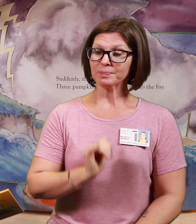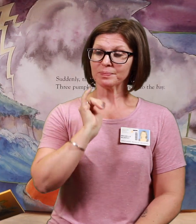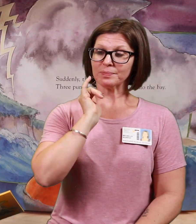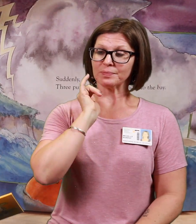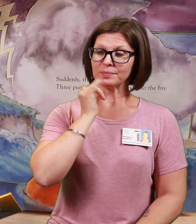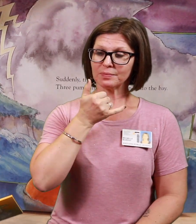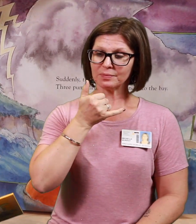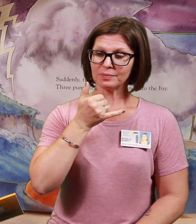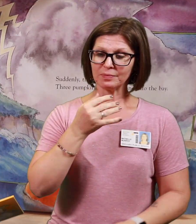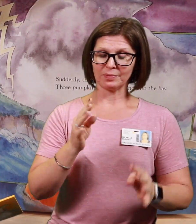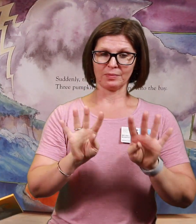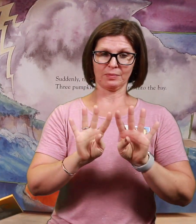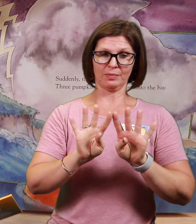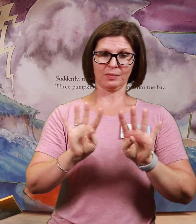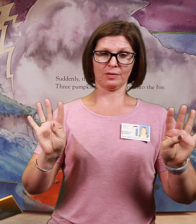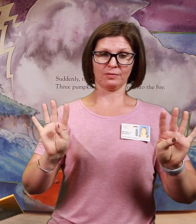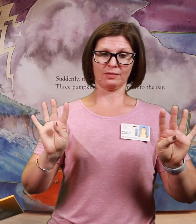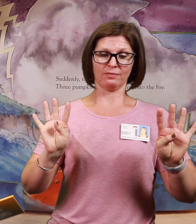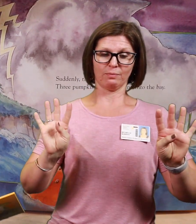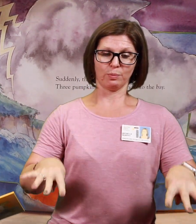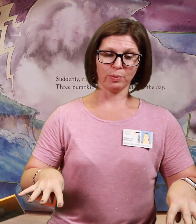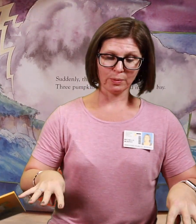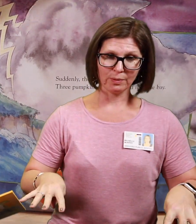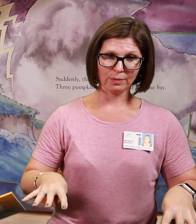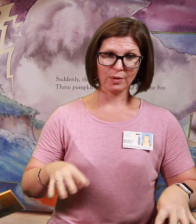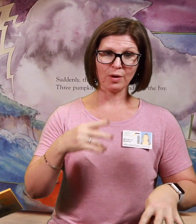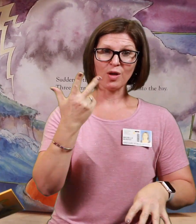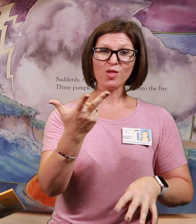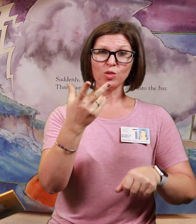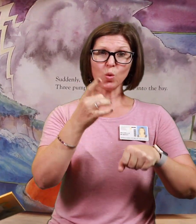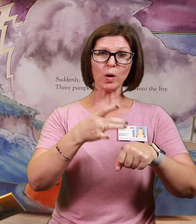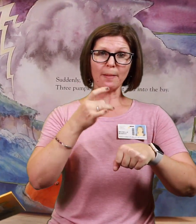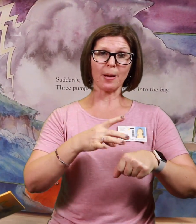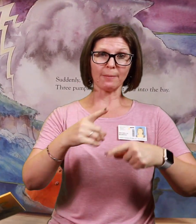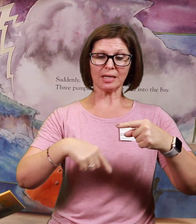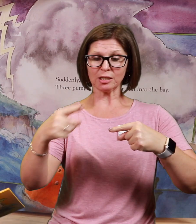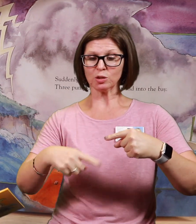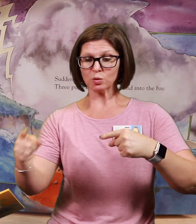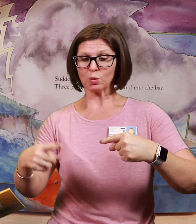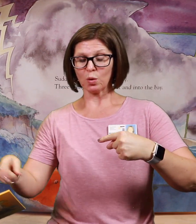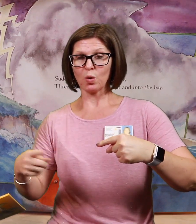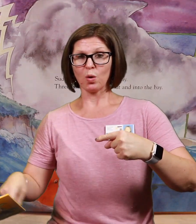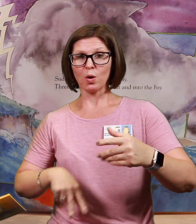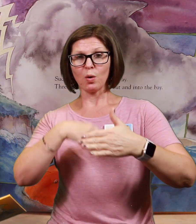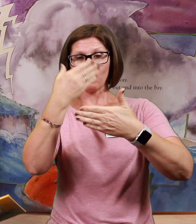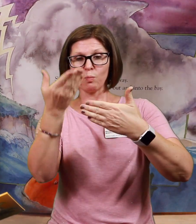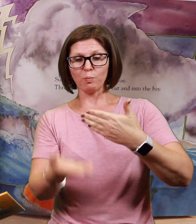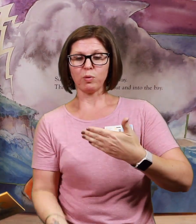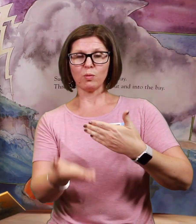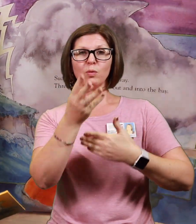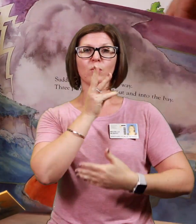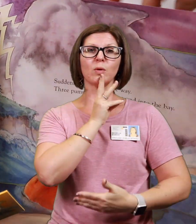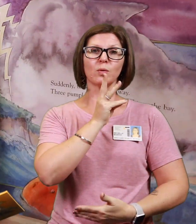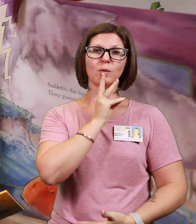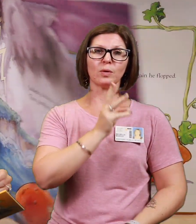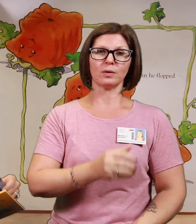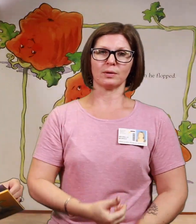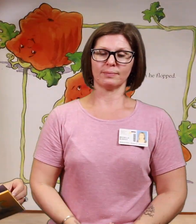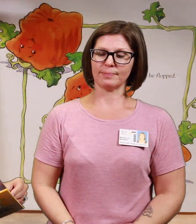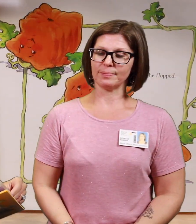Suddenly, the fence gave way. Three pumpkins rolled out and into the bay.